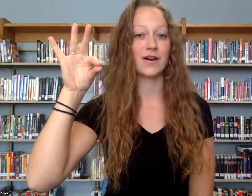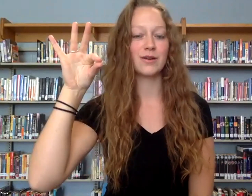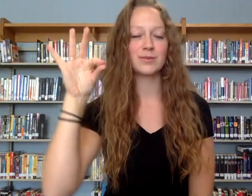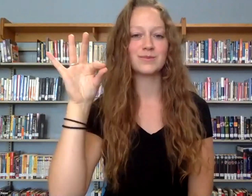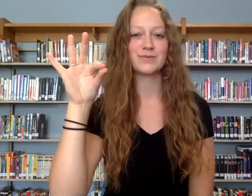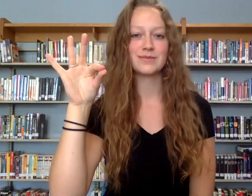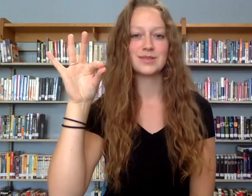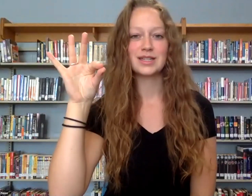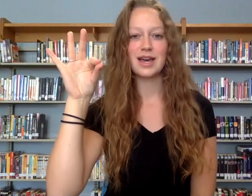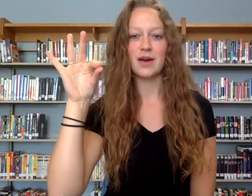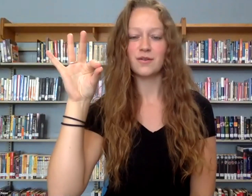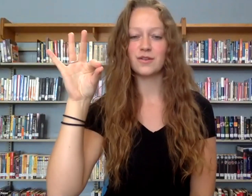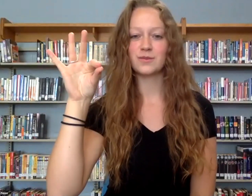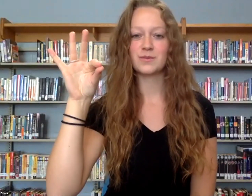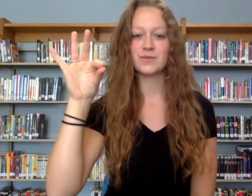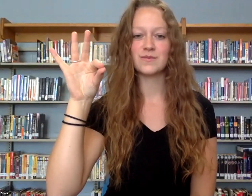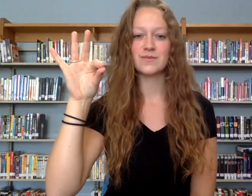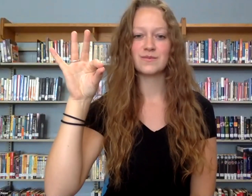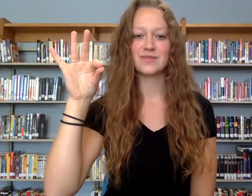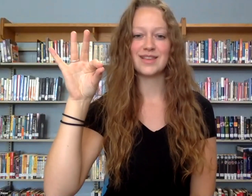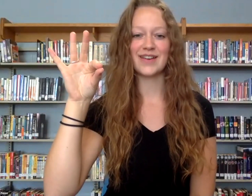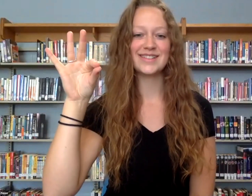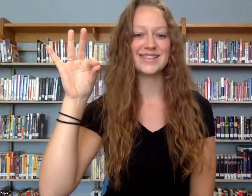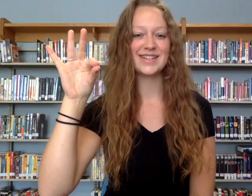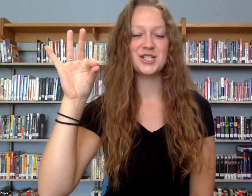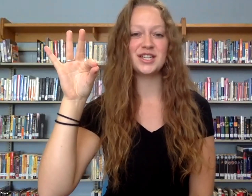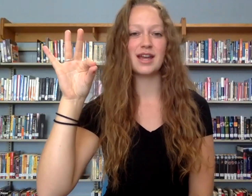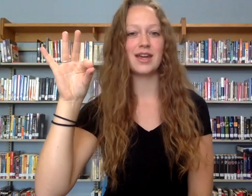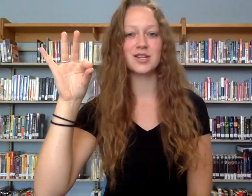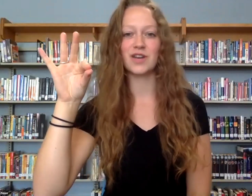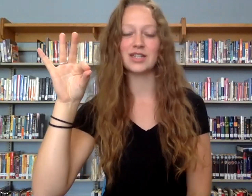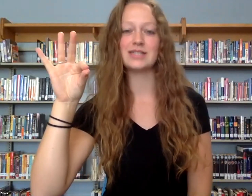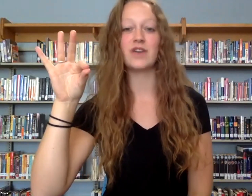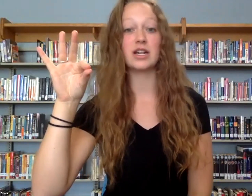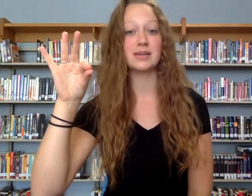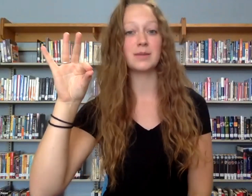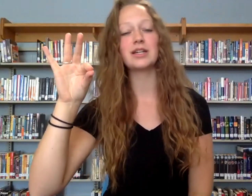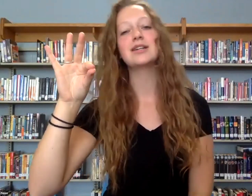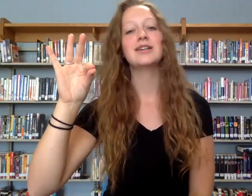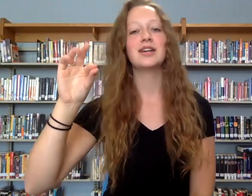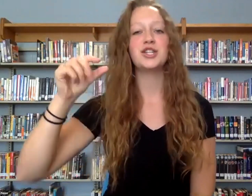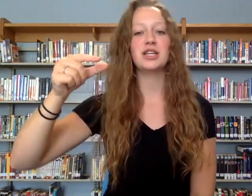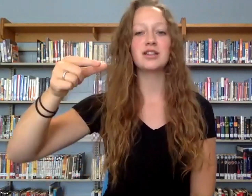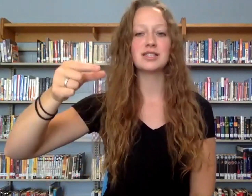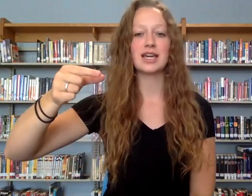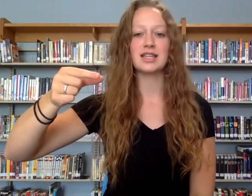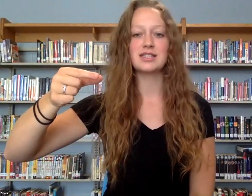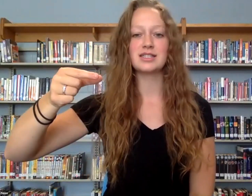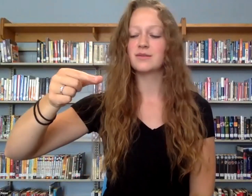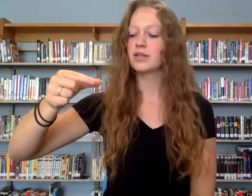feather. F. No. G and H are very, very similar. G looks like this. You